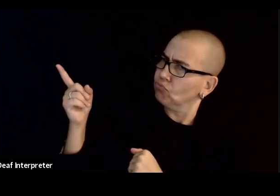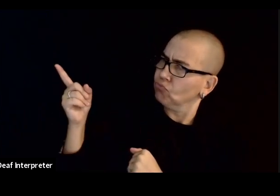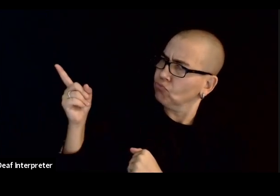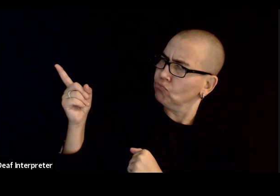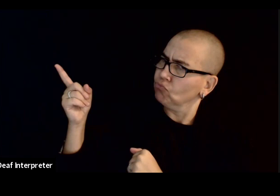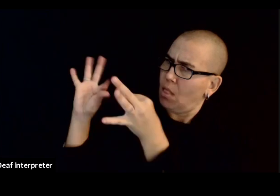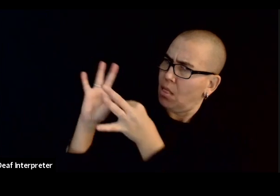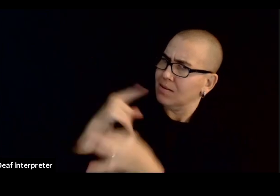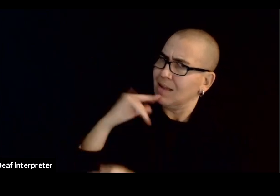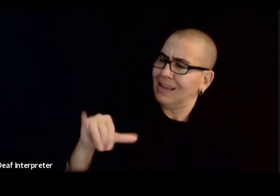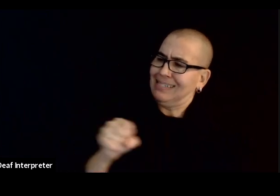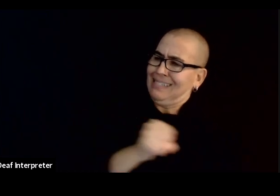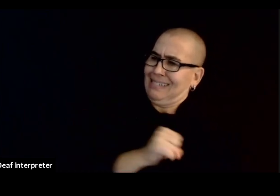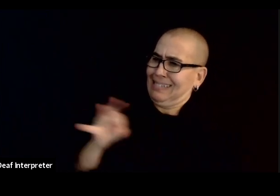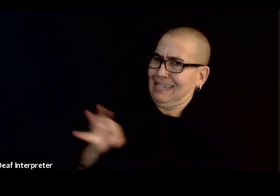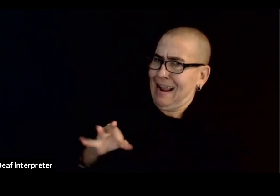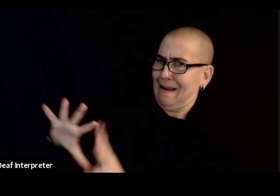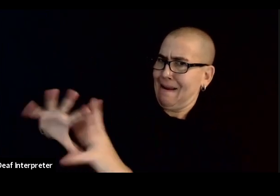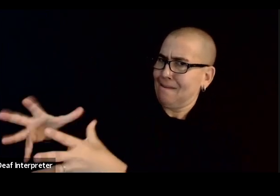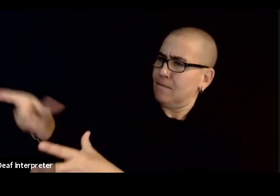one encounter in that community?